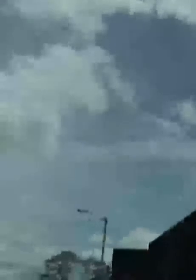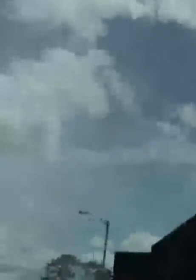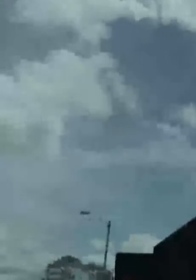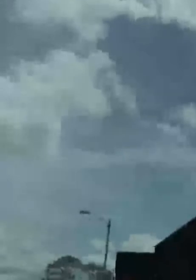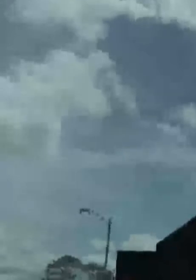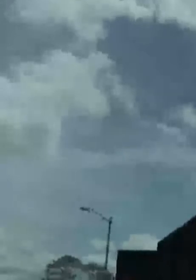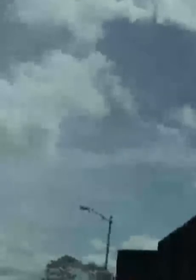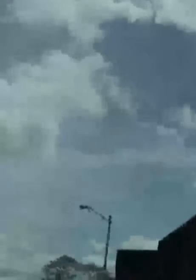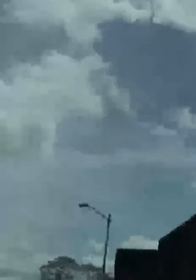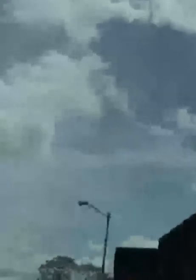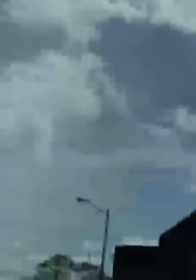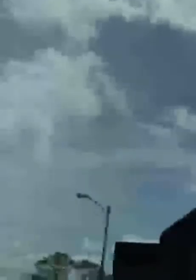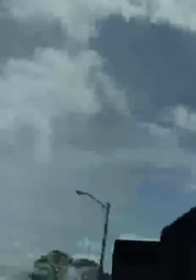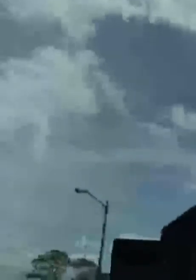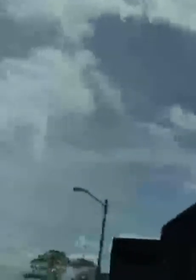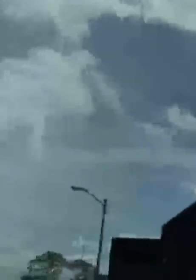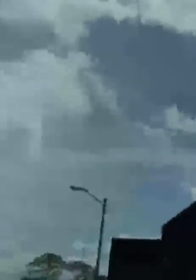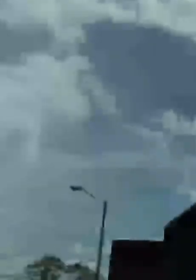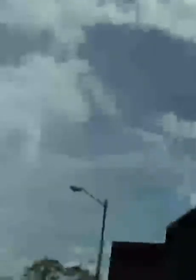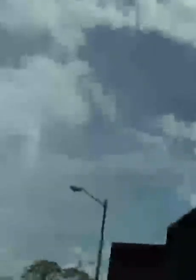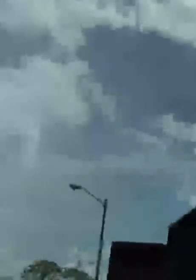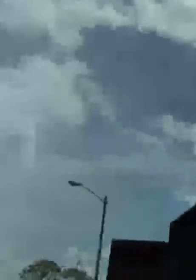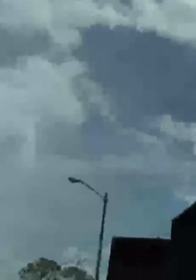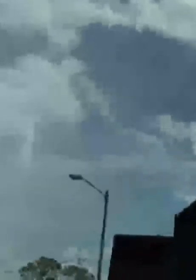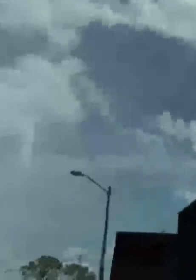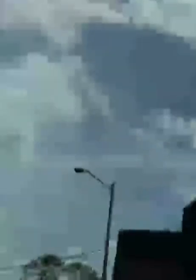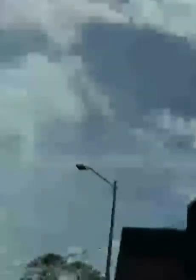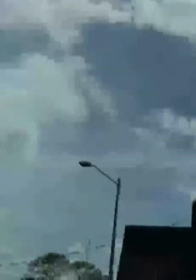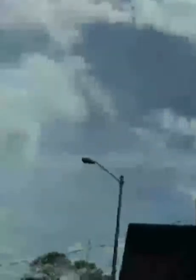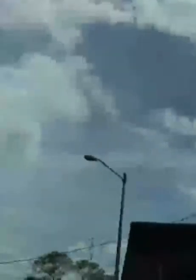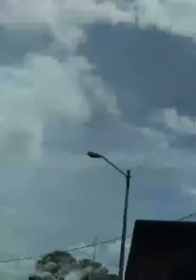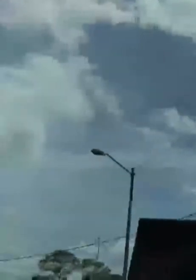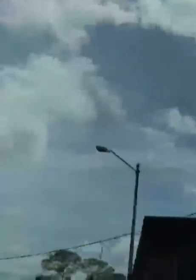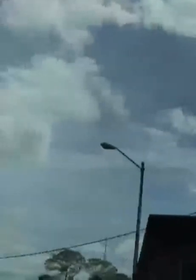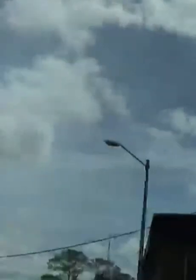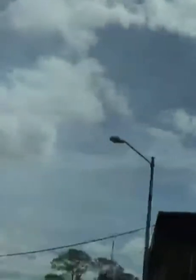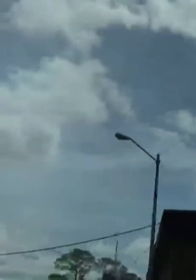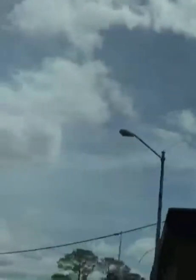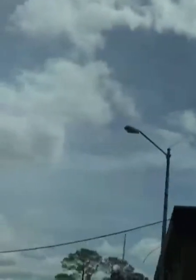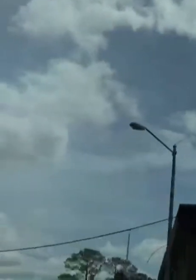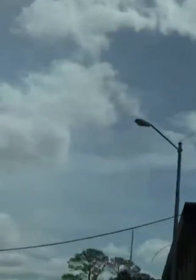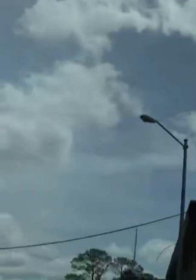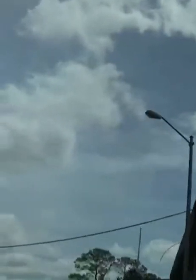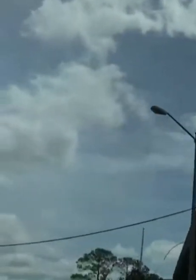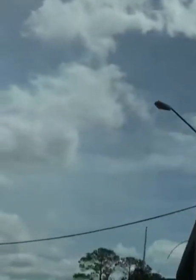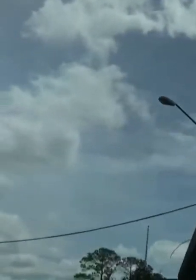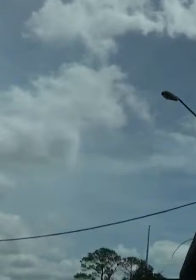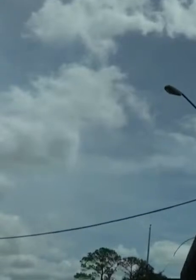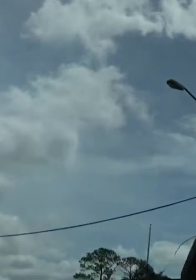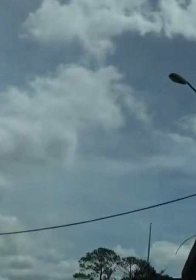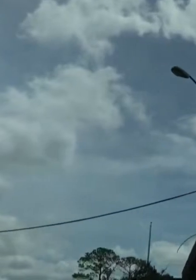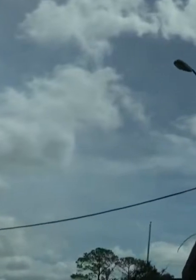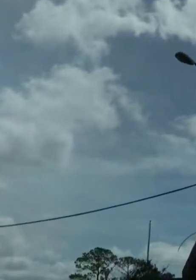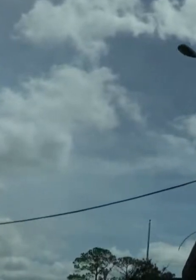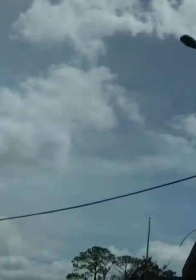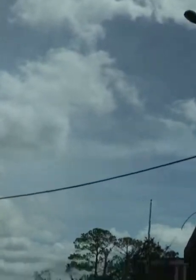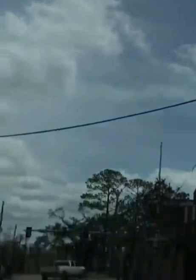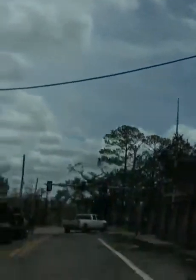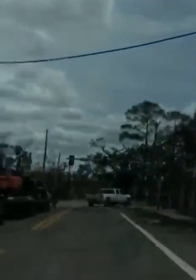Coverage right now, too. I mean, some of these brick buildings have just disintegrated. Bricks laying all in the road.